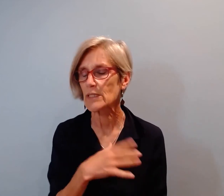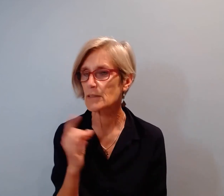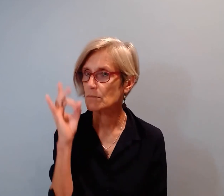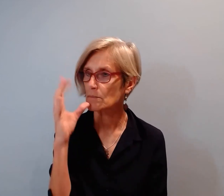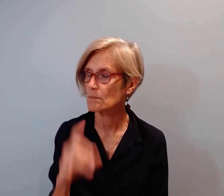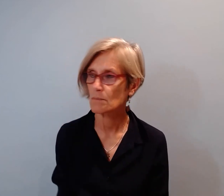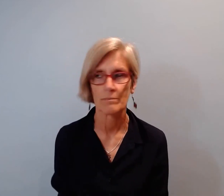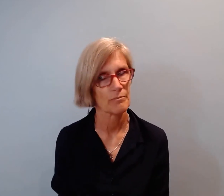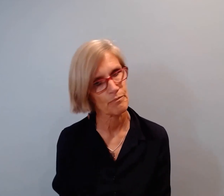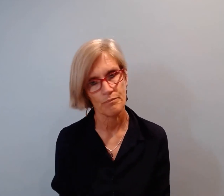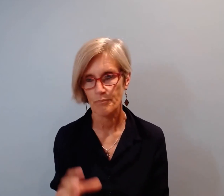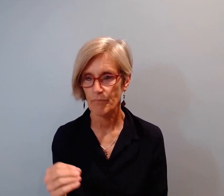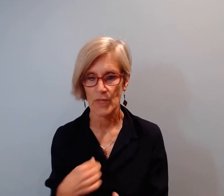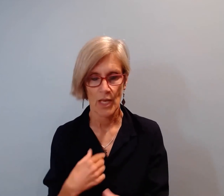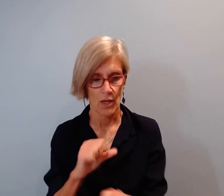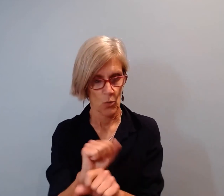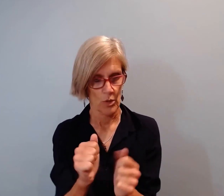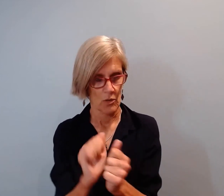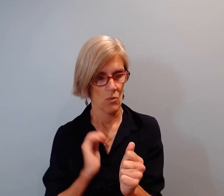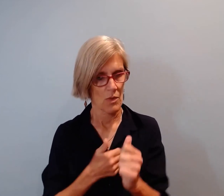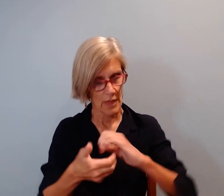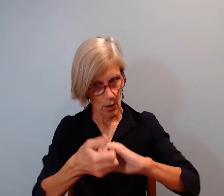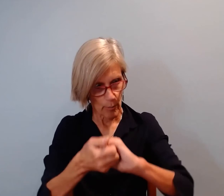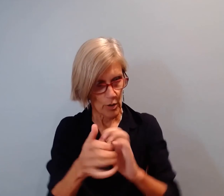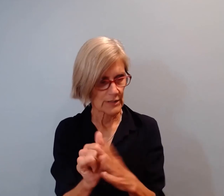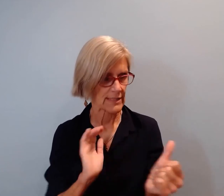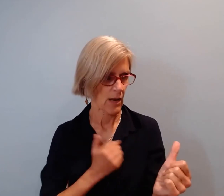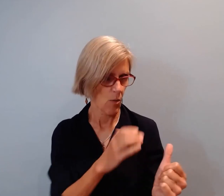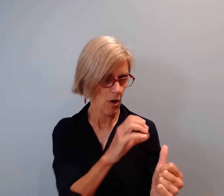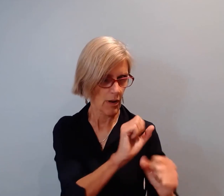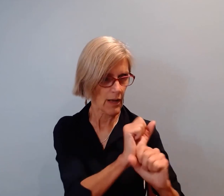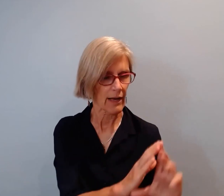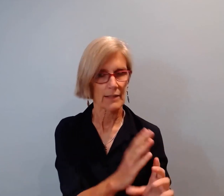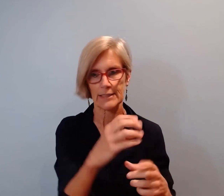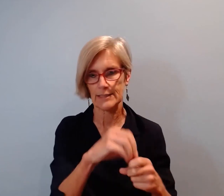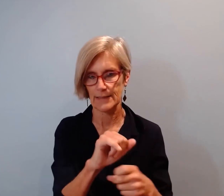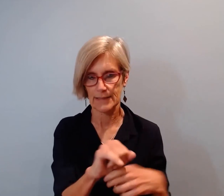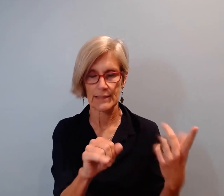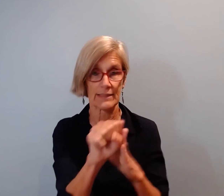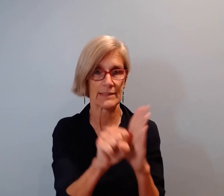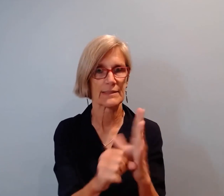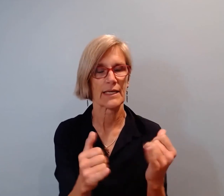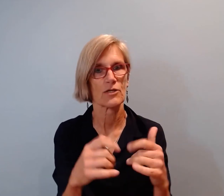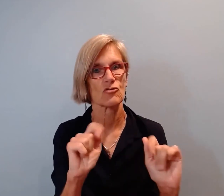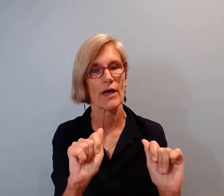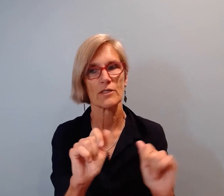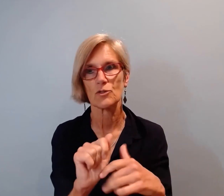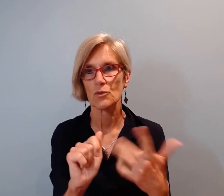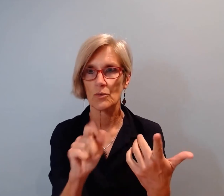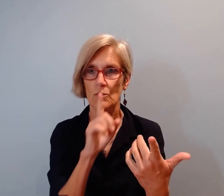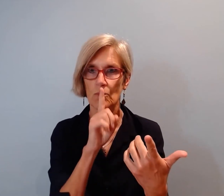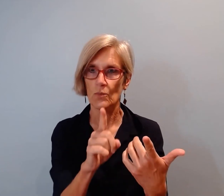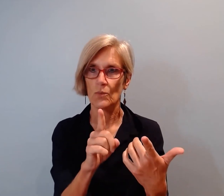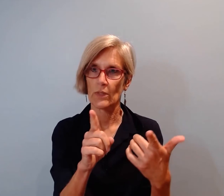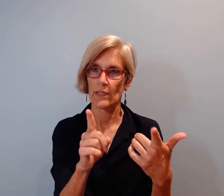Black Women's Health Project, I mean, we're working with our partners and our colleagues in the state, just to try to really think about